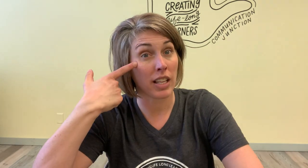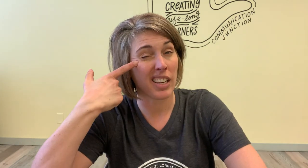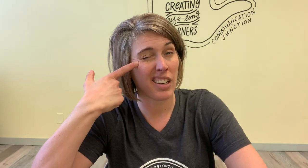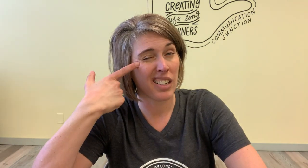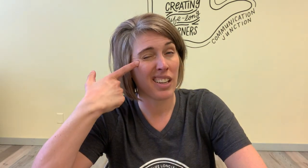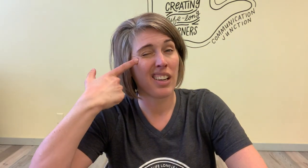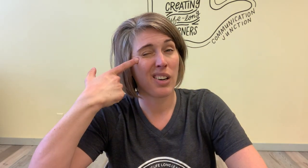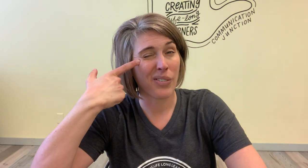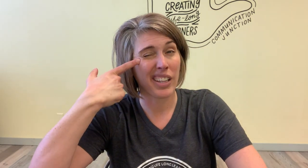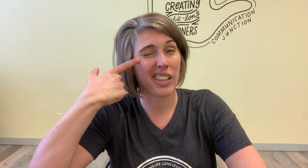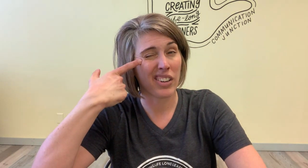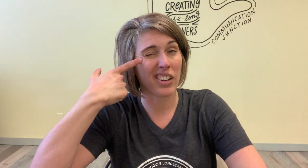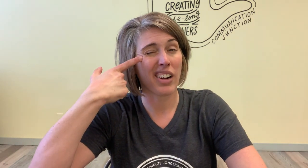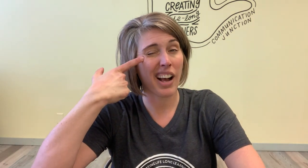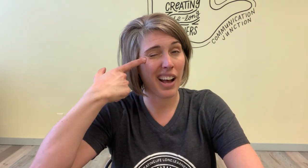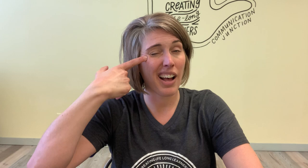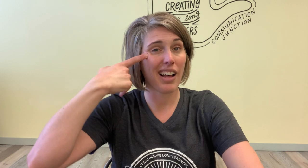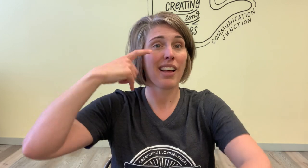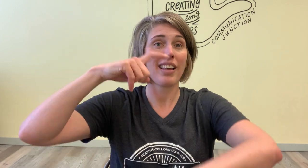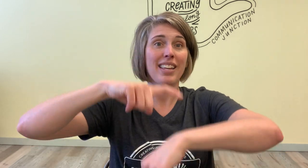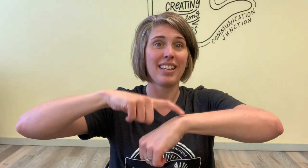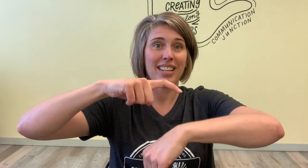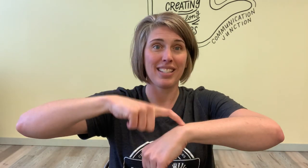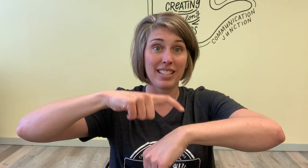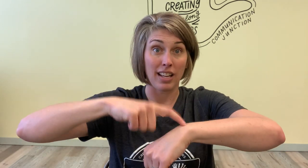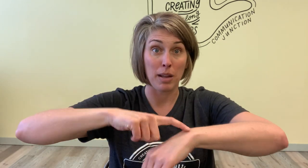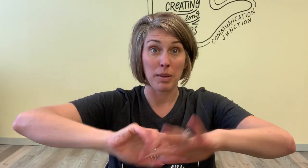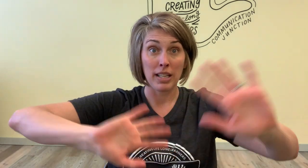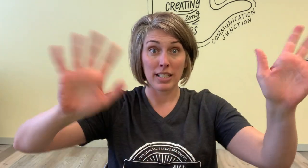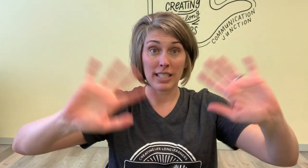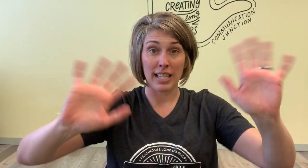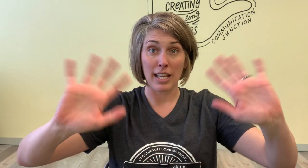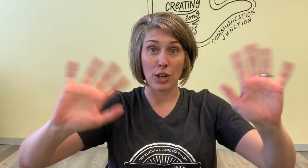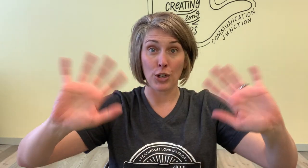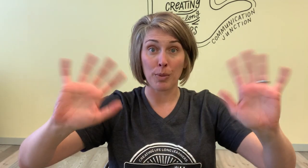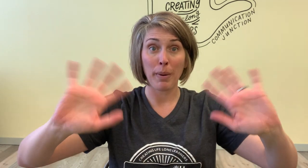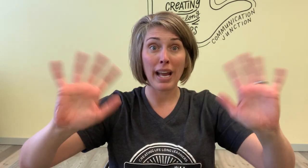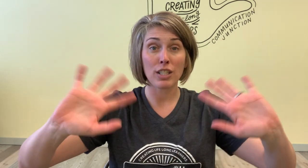and wink your eye. It is time to say goodbye to